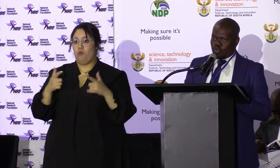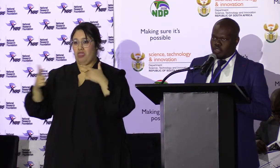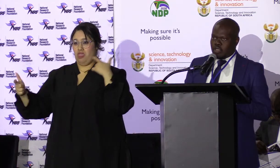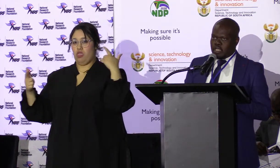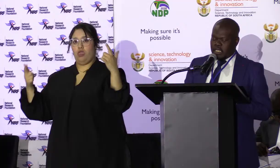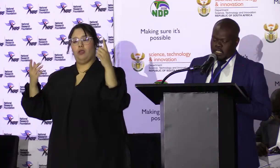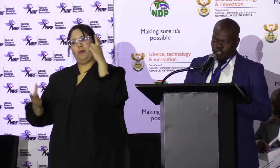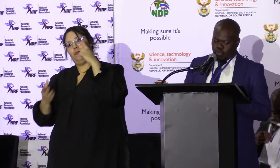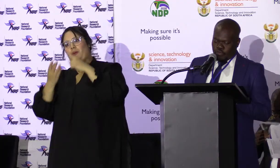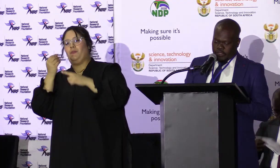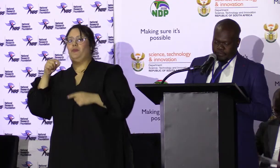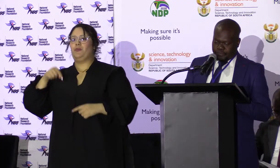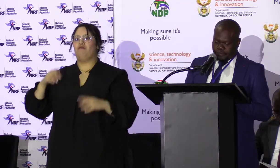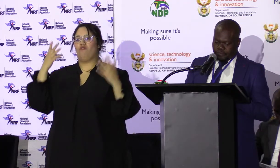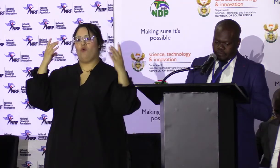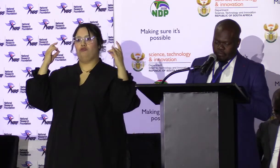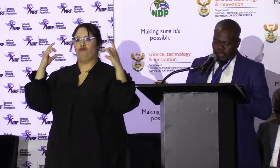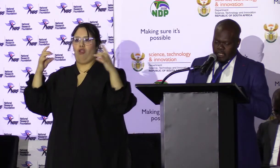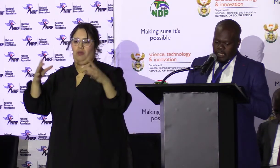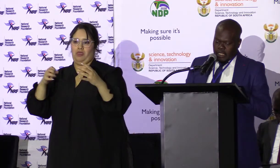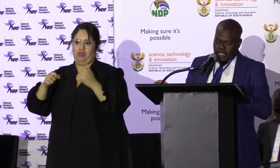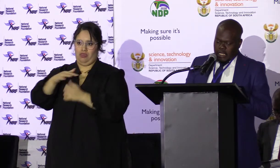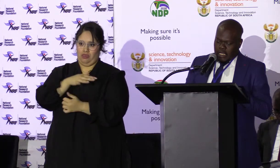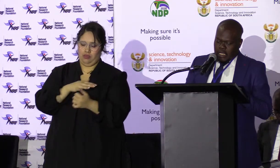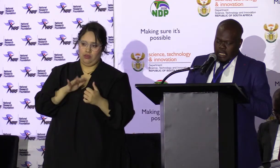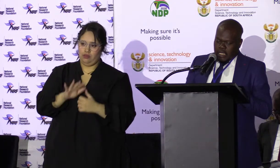big milestone in astronomy.